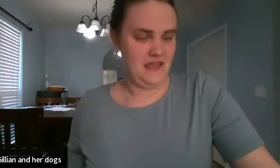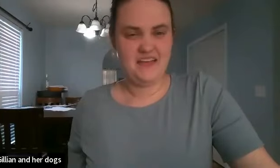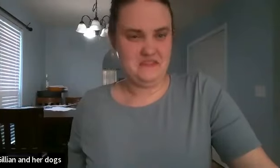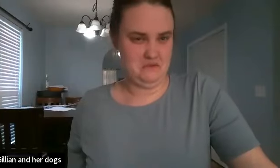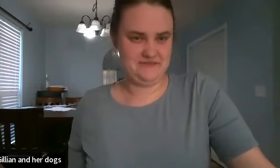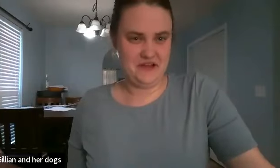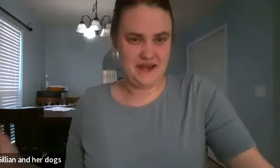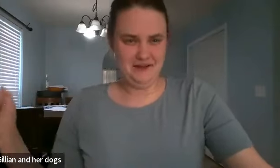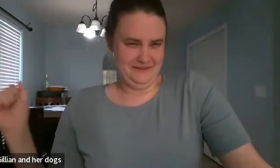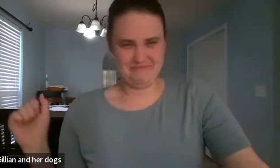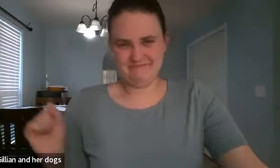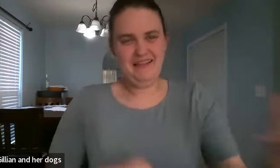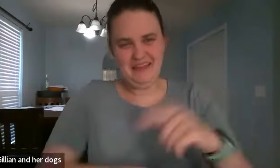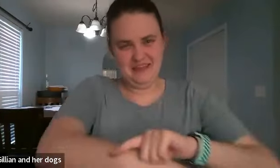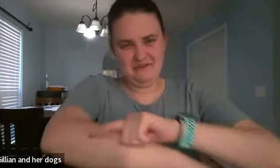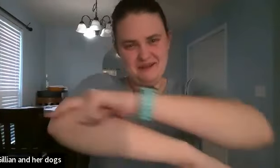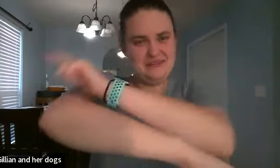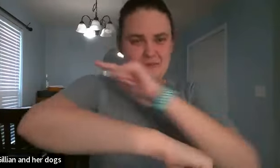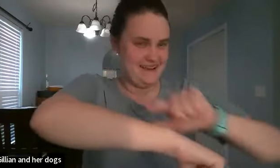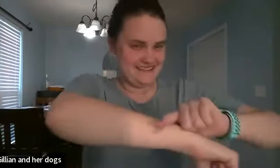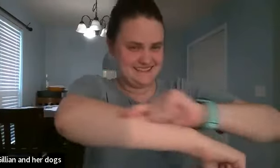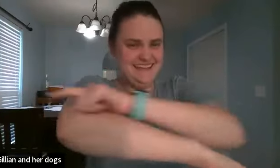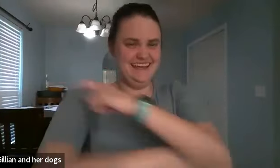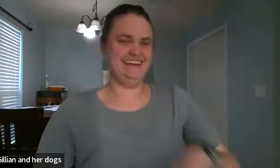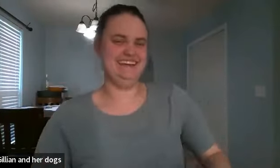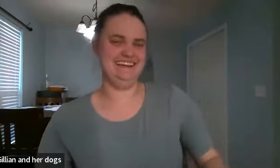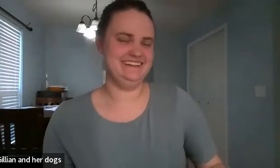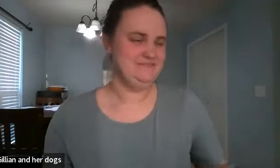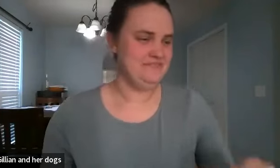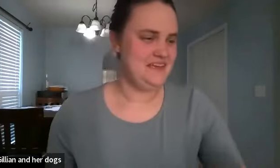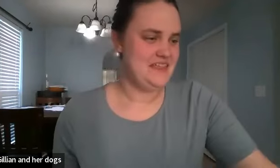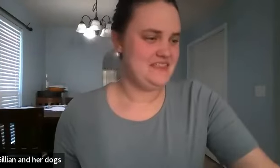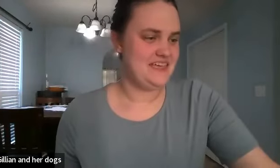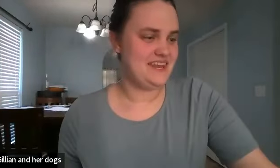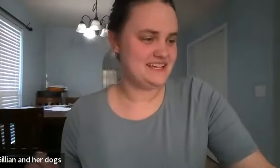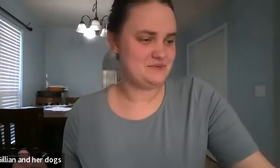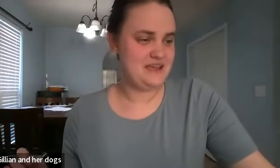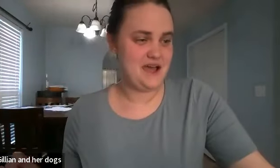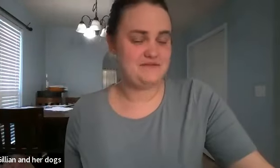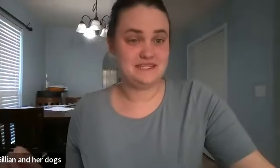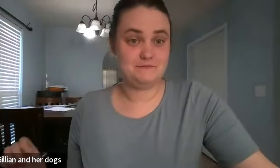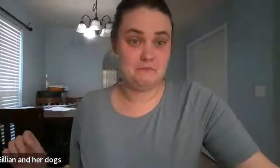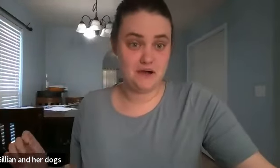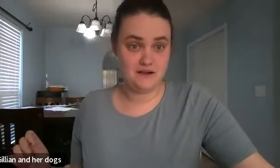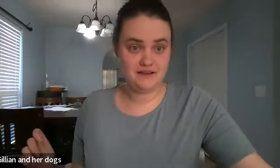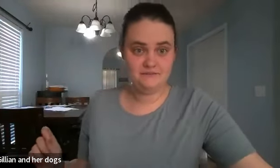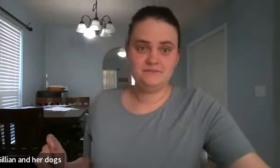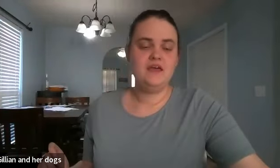I think that one's fun. I don't know. I like that one. I'm a little biased. Then the next one we have is bug.